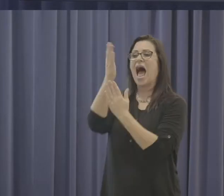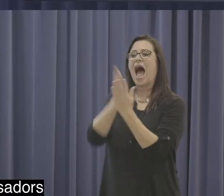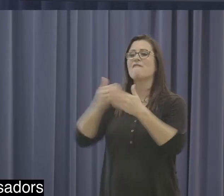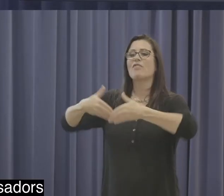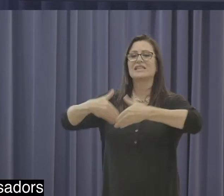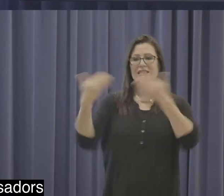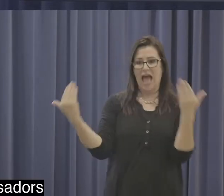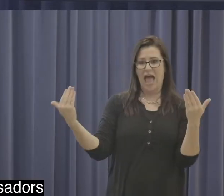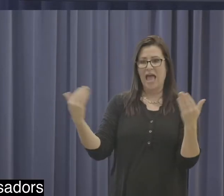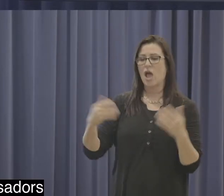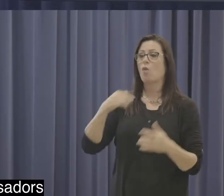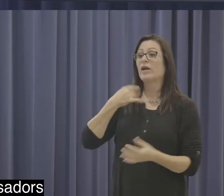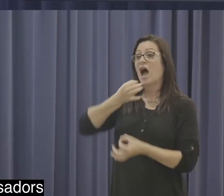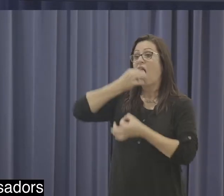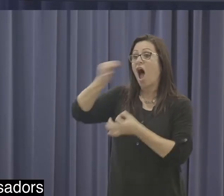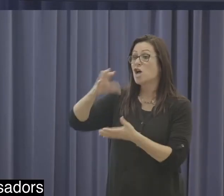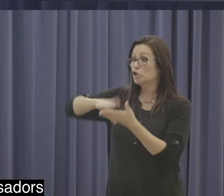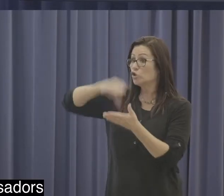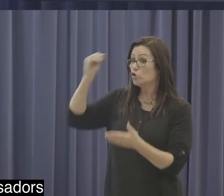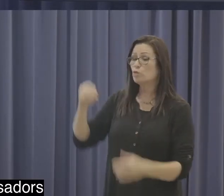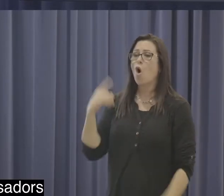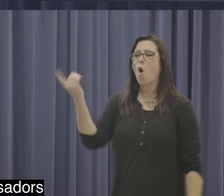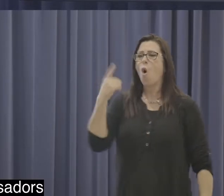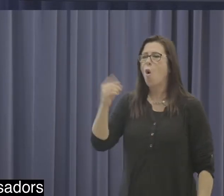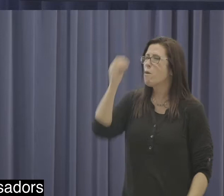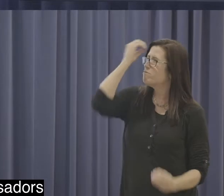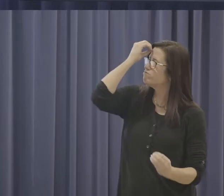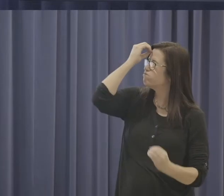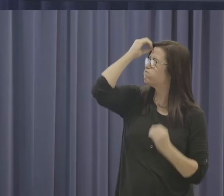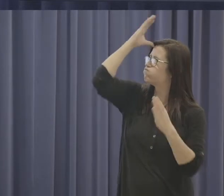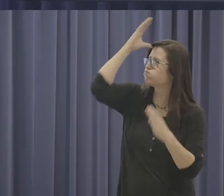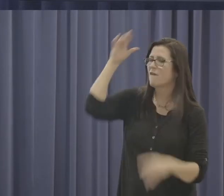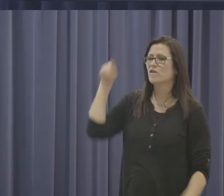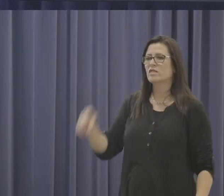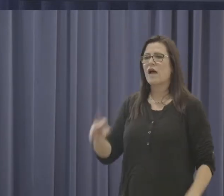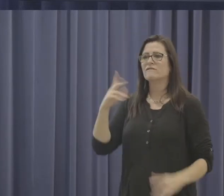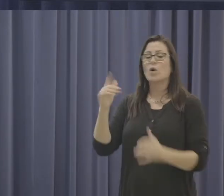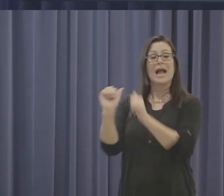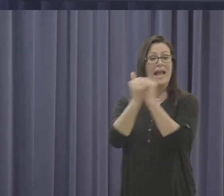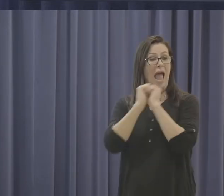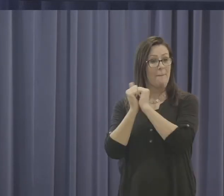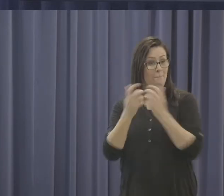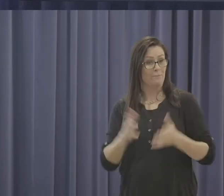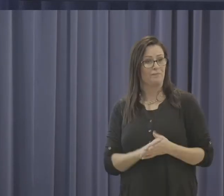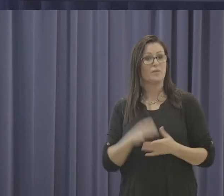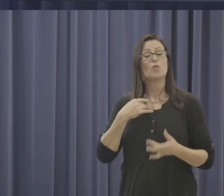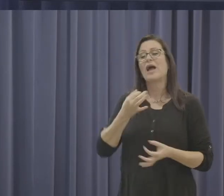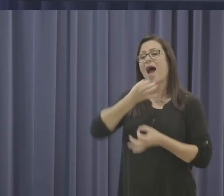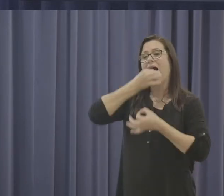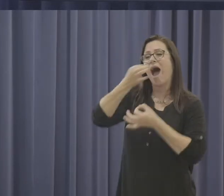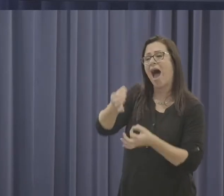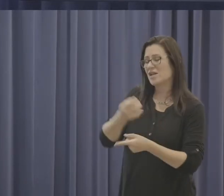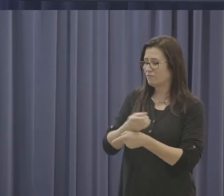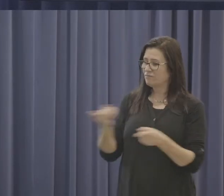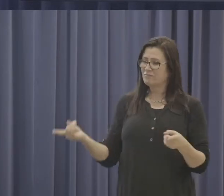day, we asked our student ambassadors, who are the experts at this, for a game plan. So we asked them to come up with